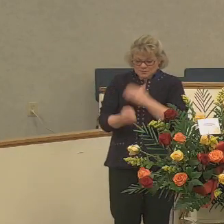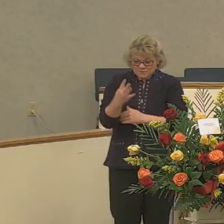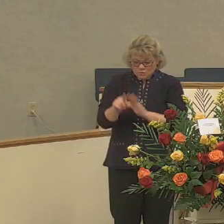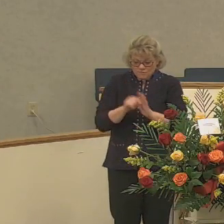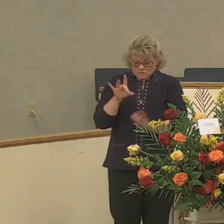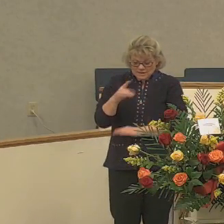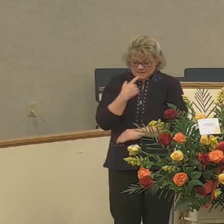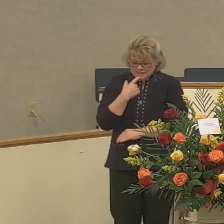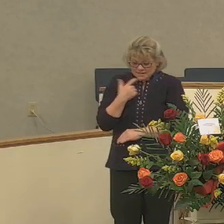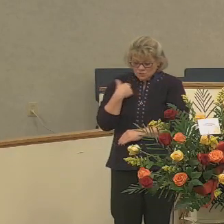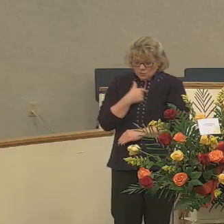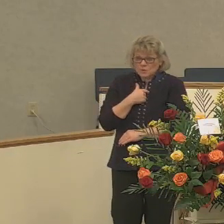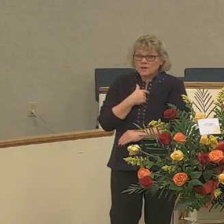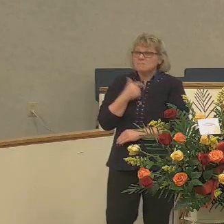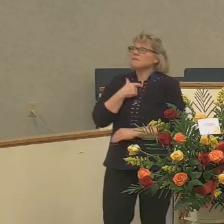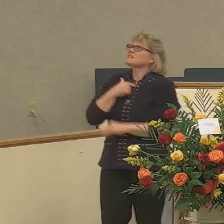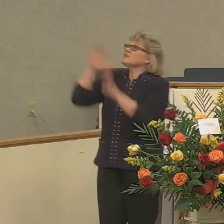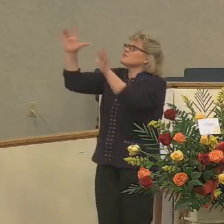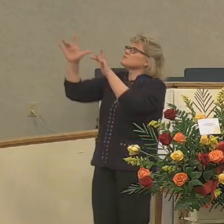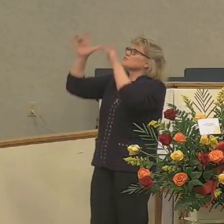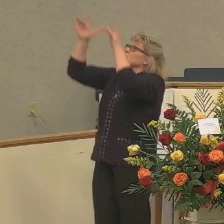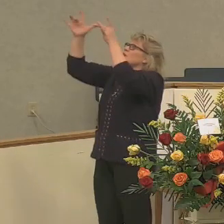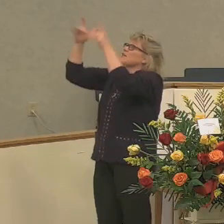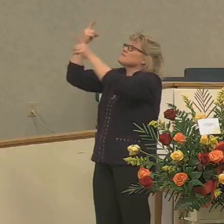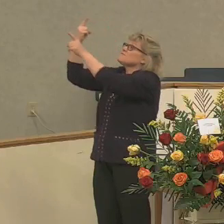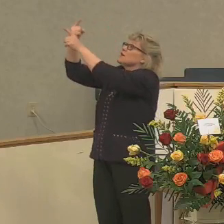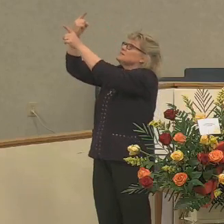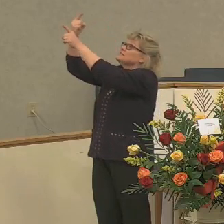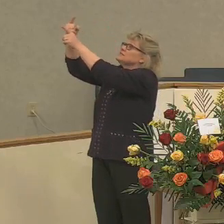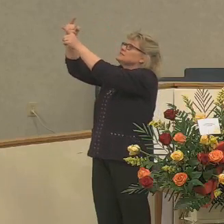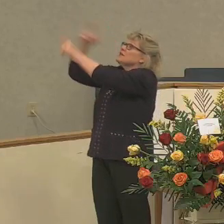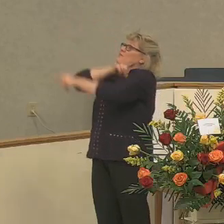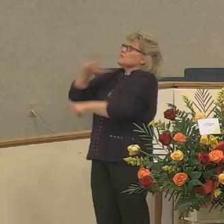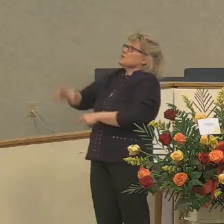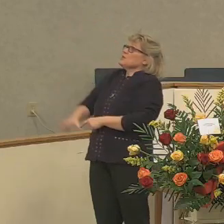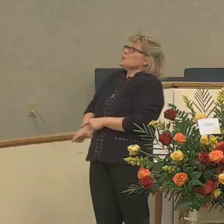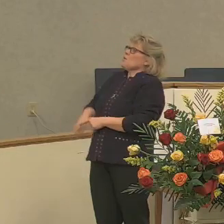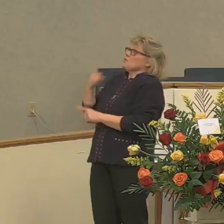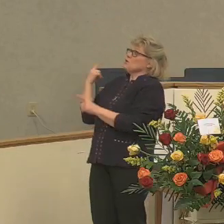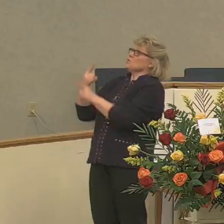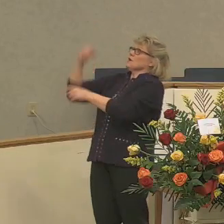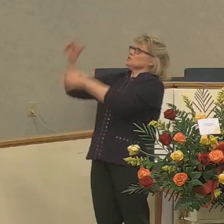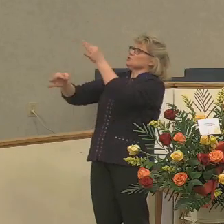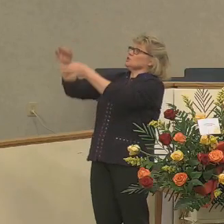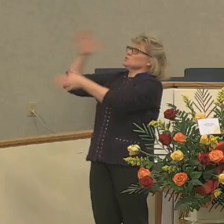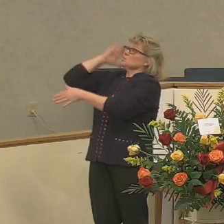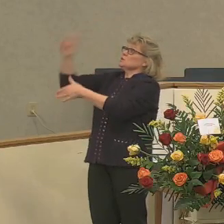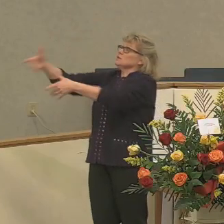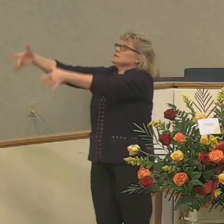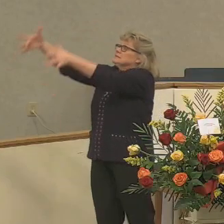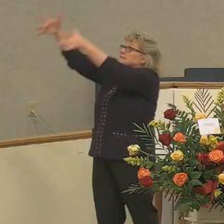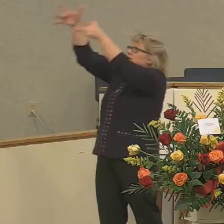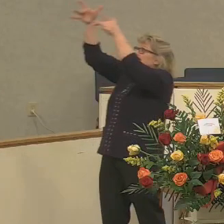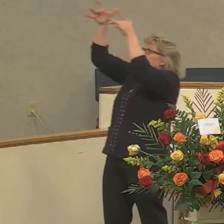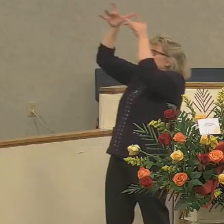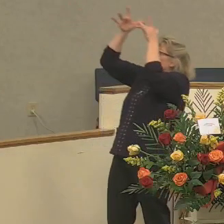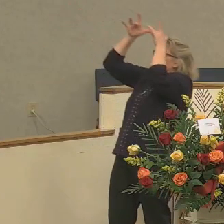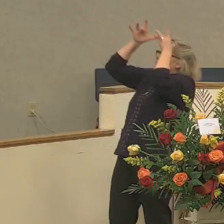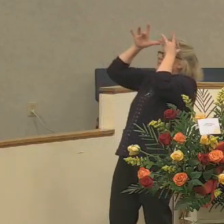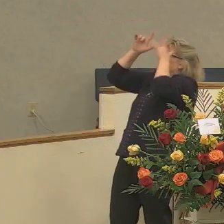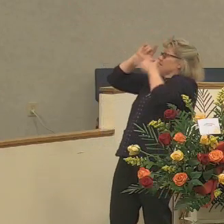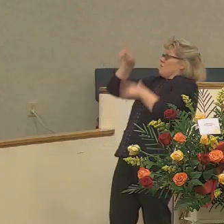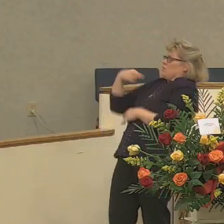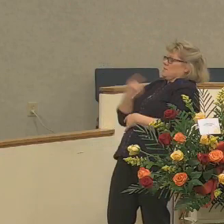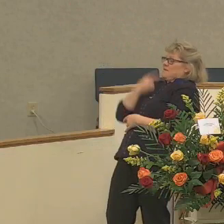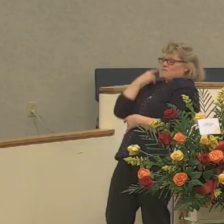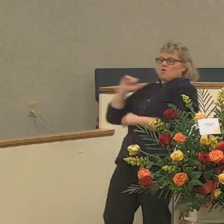says, "Henceforth there is laid up for me a crown of righteousness, which the Lord, the righteous judge, shall give me at that day. And not to me only,